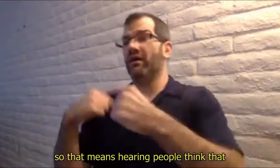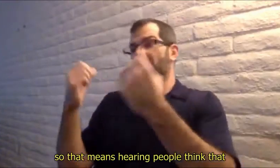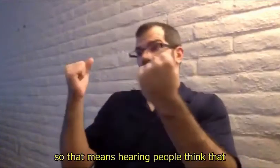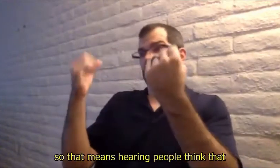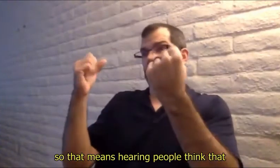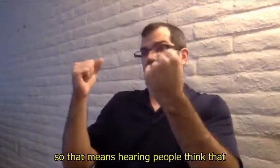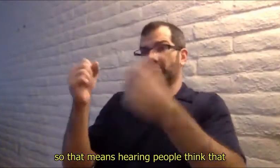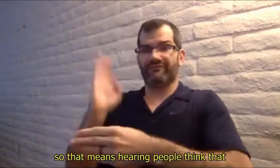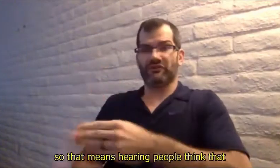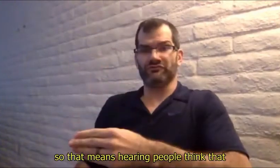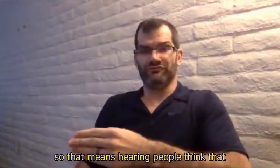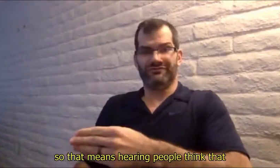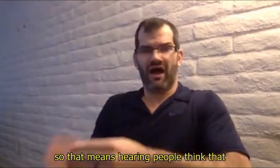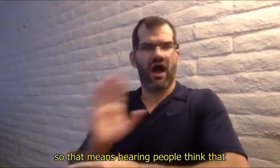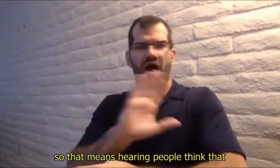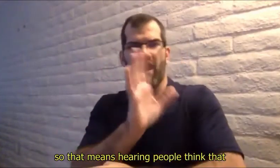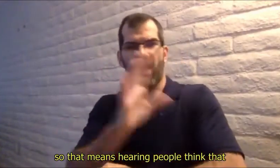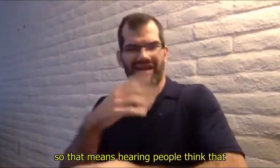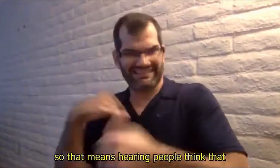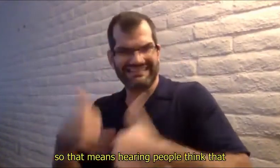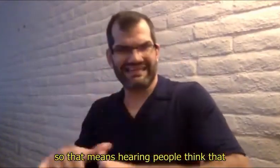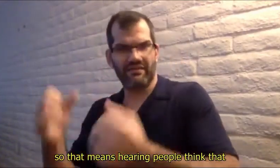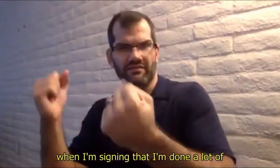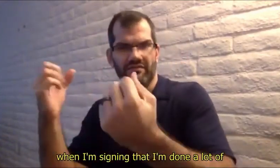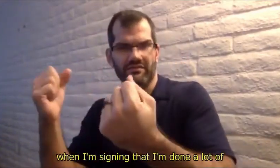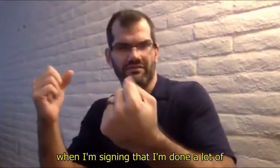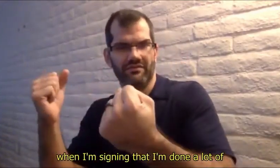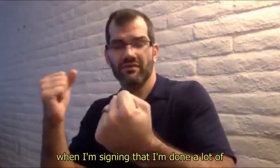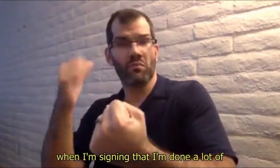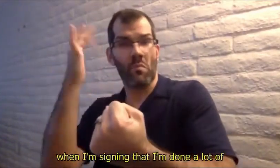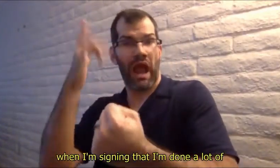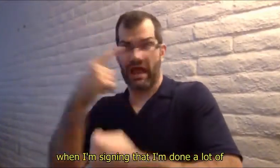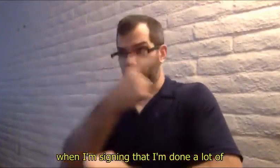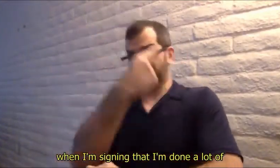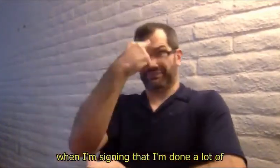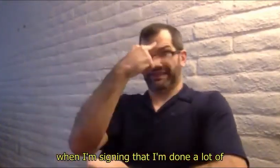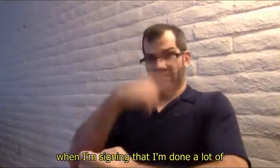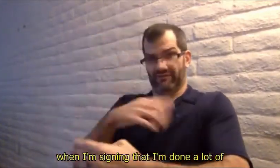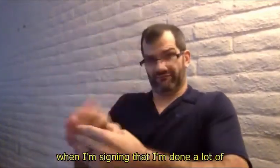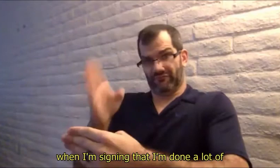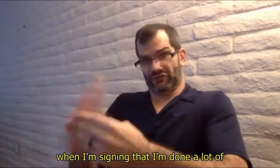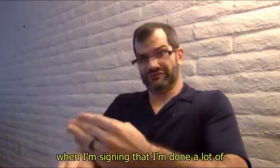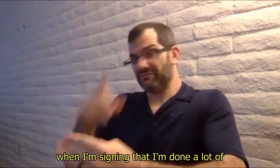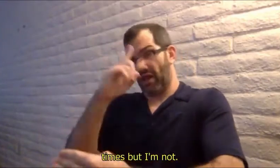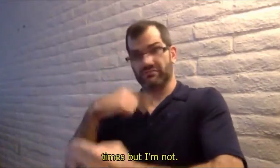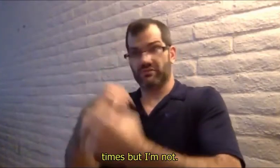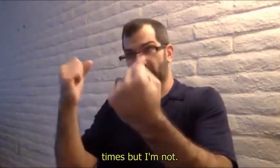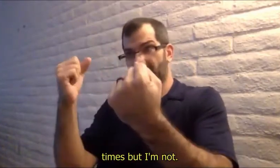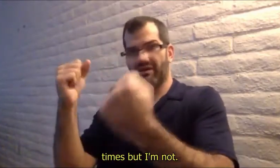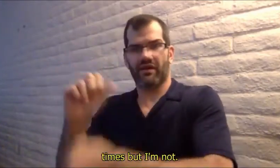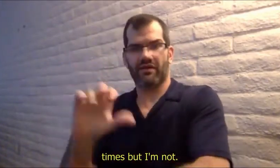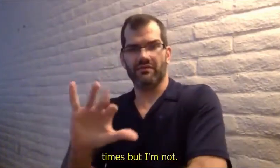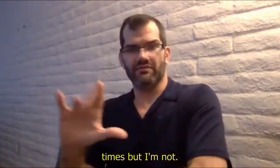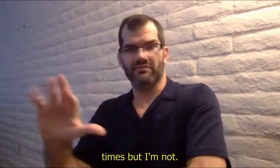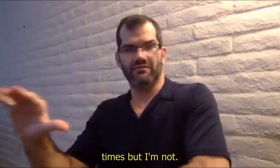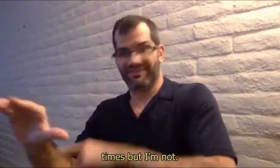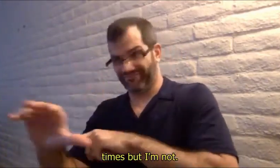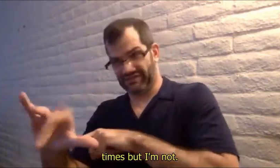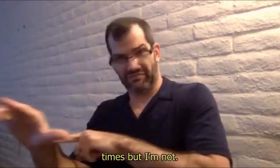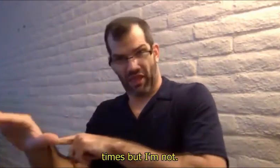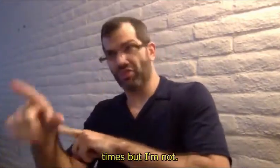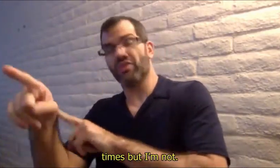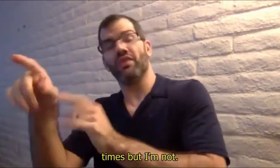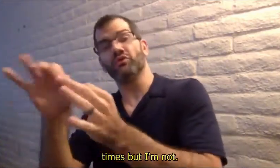means hearing people think that when I'm signing, that I'm done a lot of times, but I'm not.